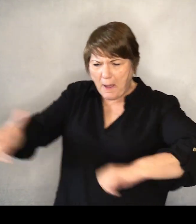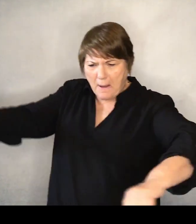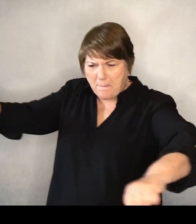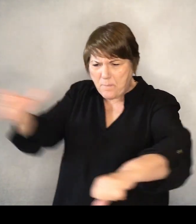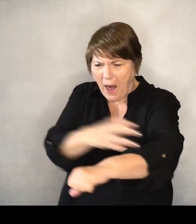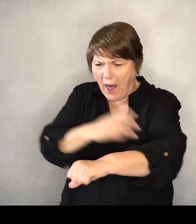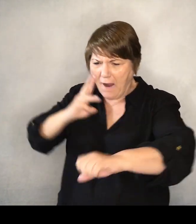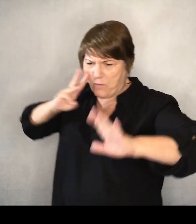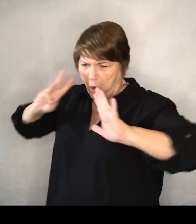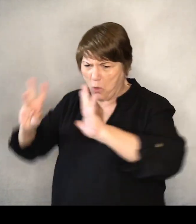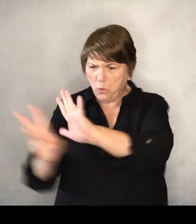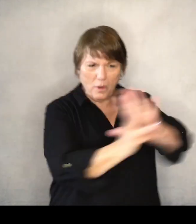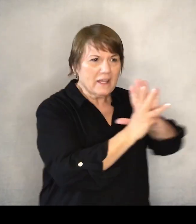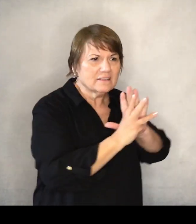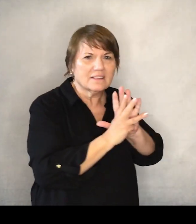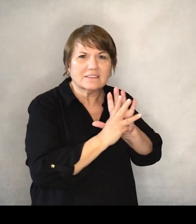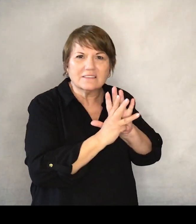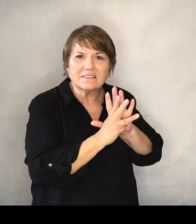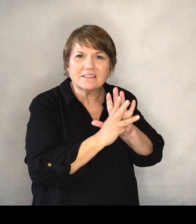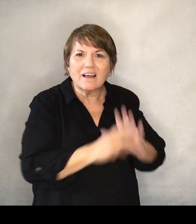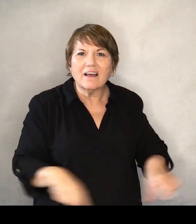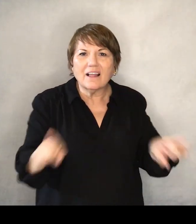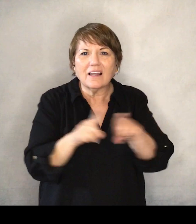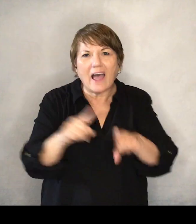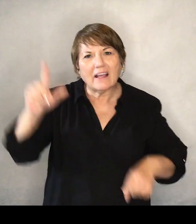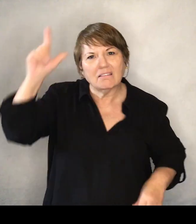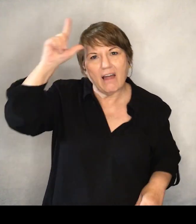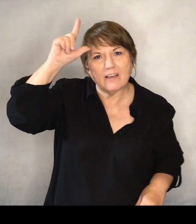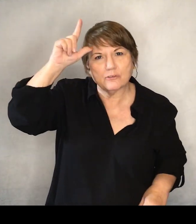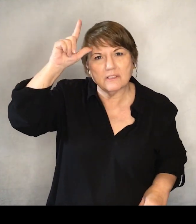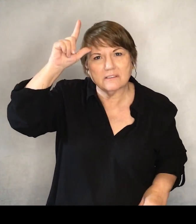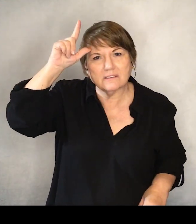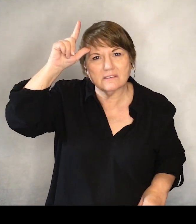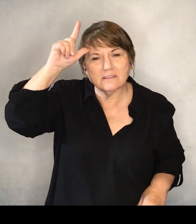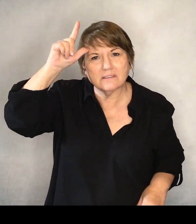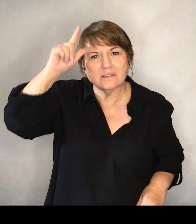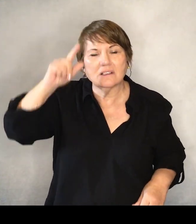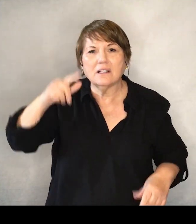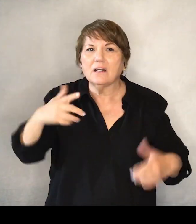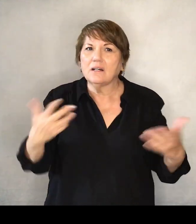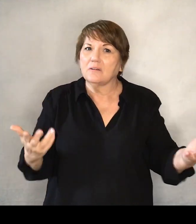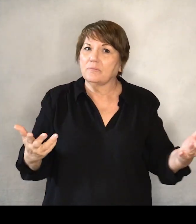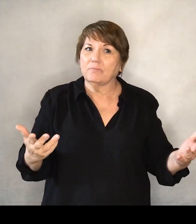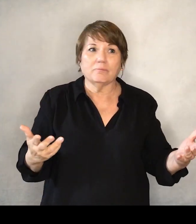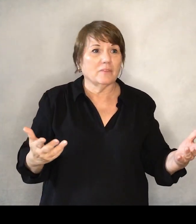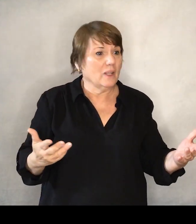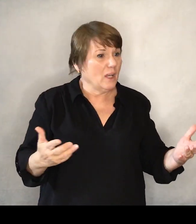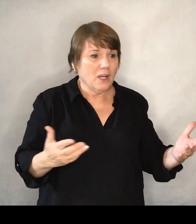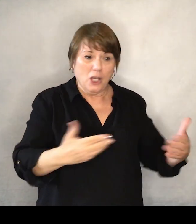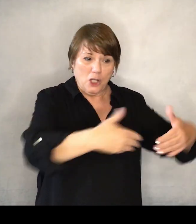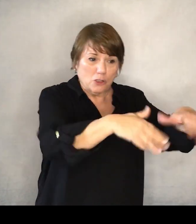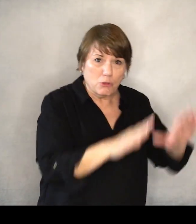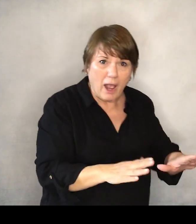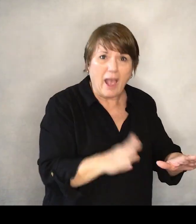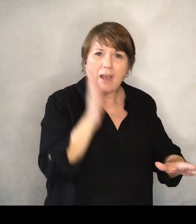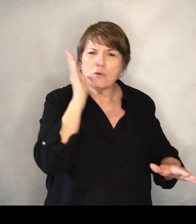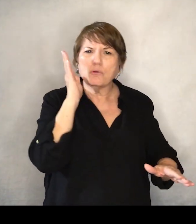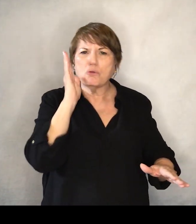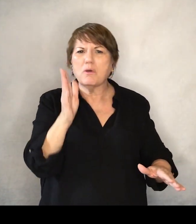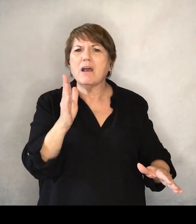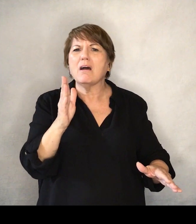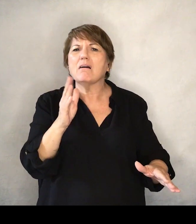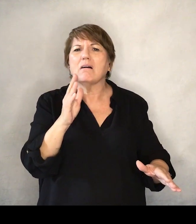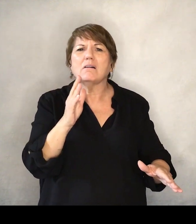powerful witnesses that Lazarus became. My friends, there ain't no grave that's gonna hold